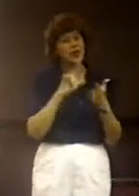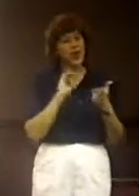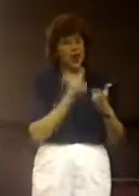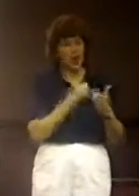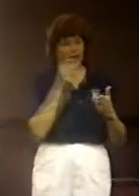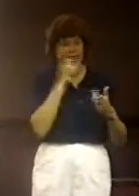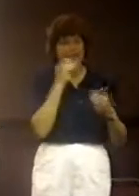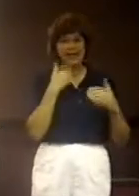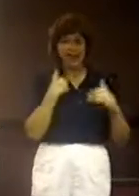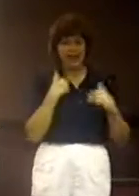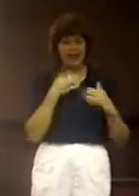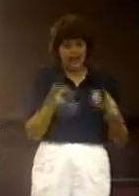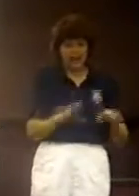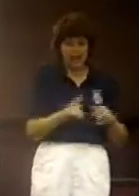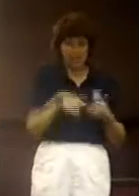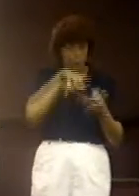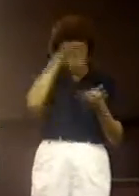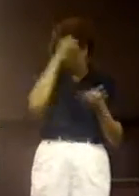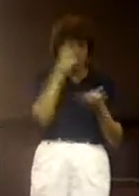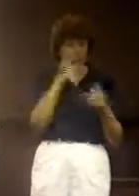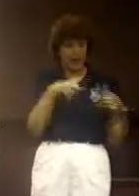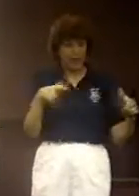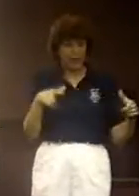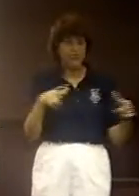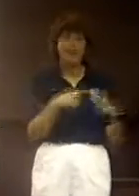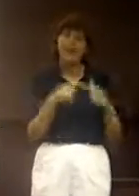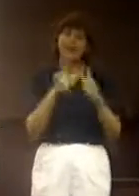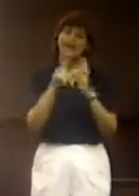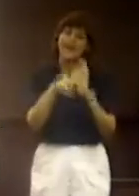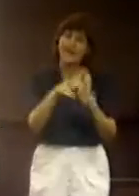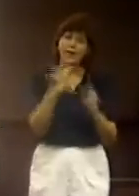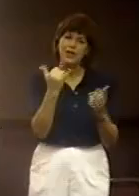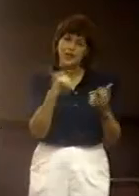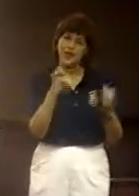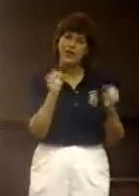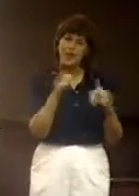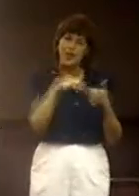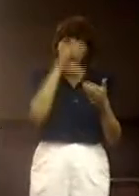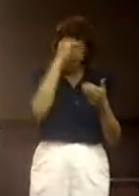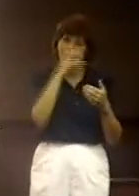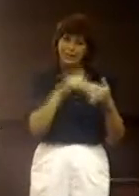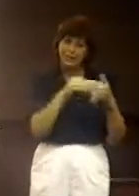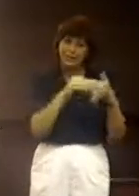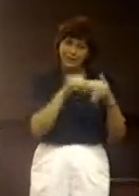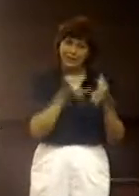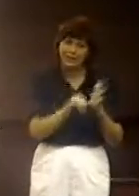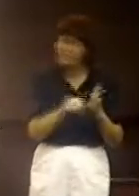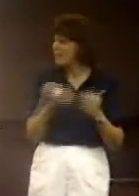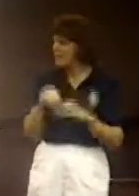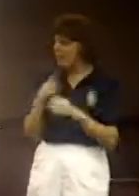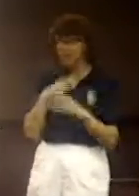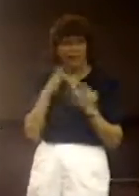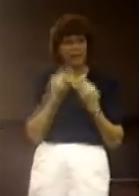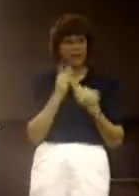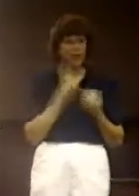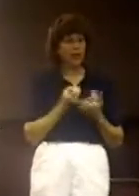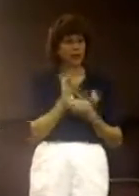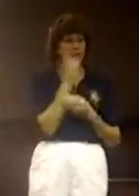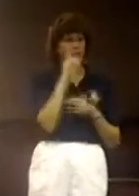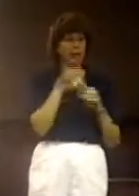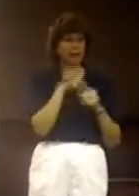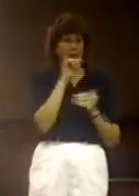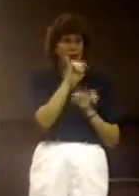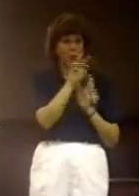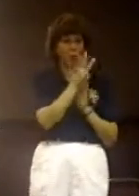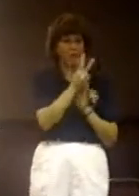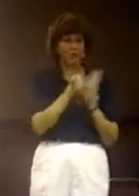to learn the language, and then later they can learn the flexibility. Now, my family, you know, we grew up in Wisconsin. We